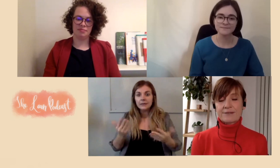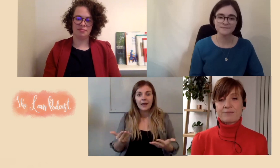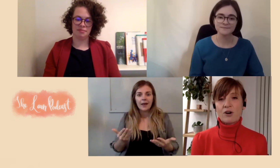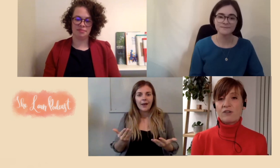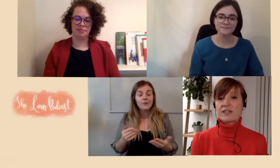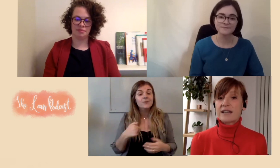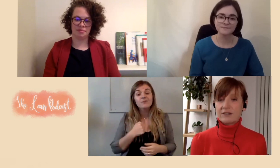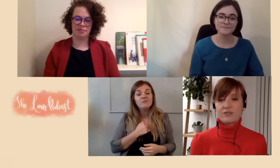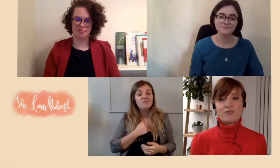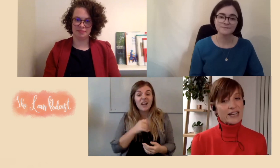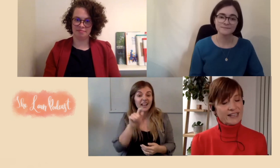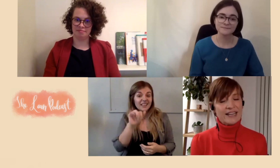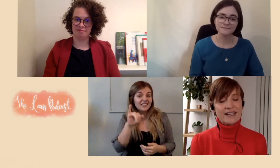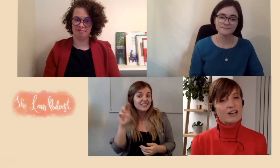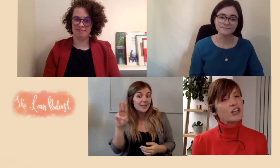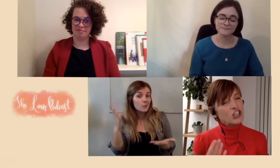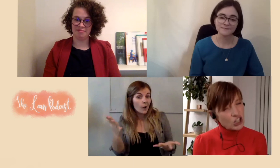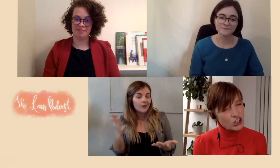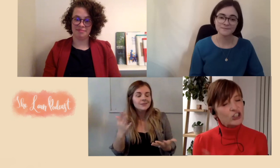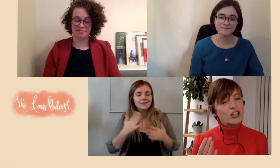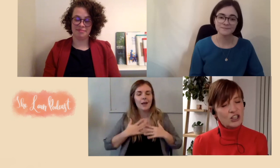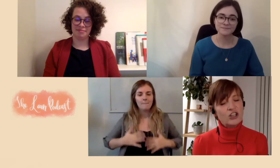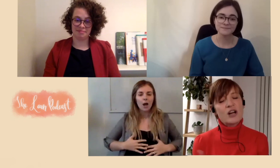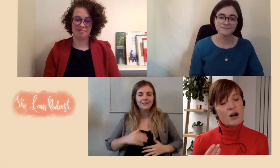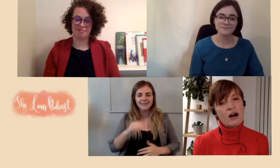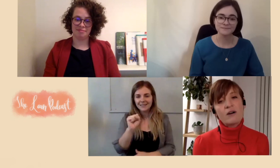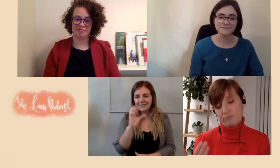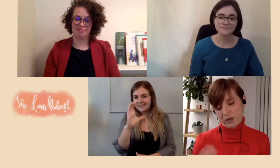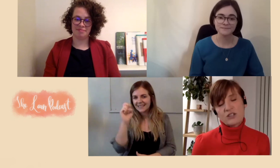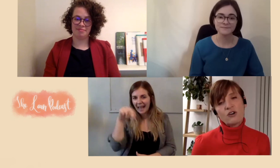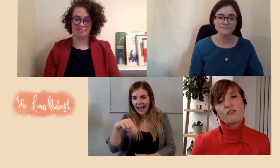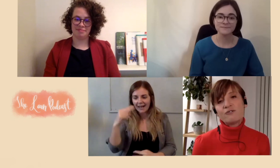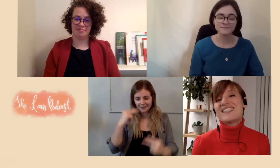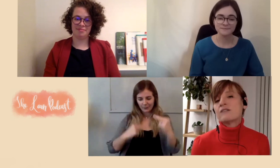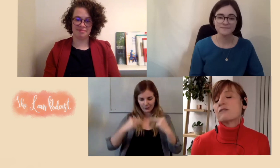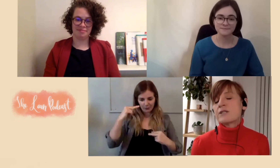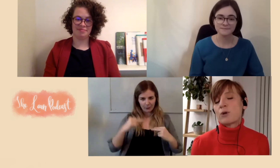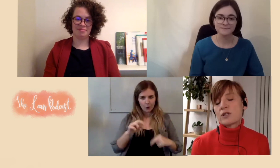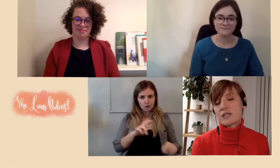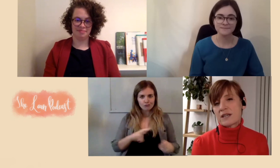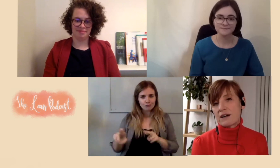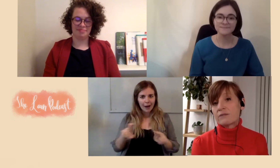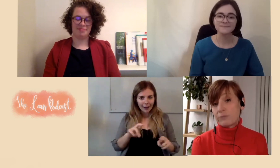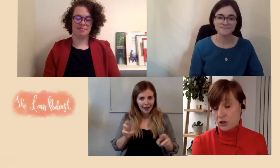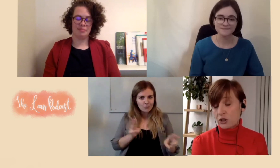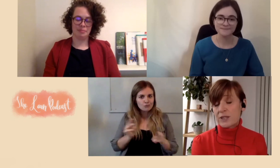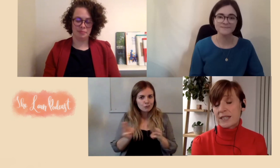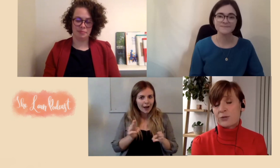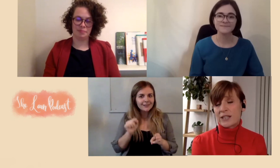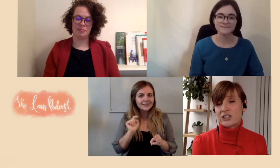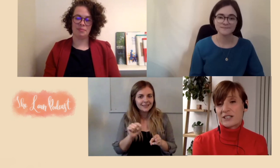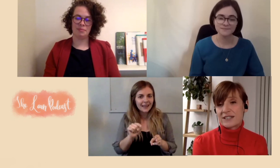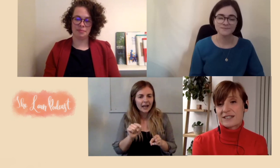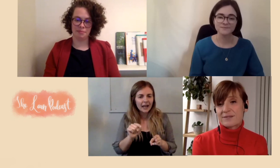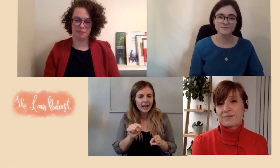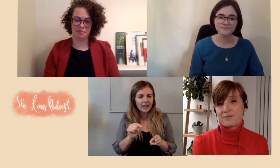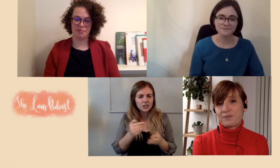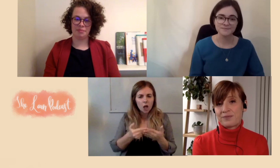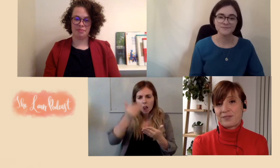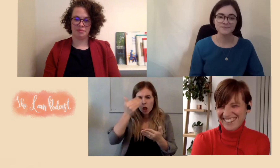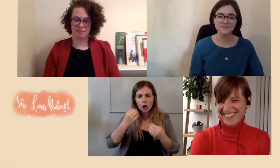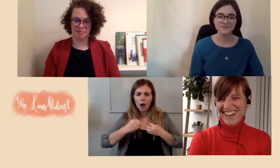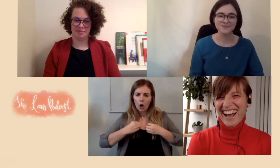responses are. So wise! So much wisdom! Oh, I love